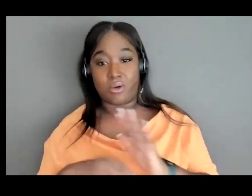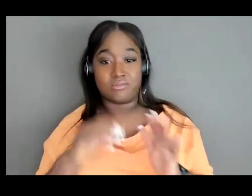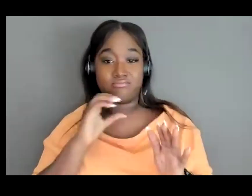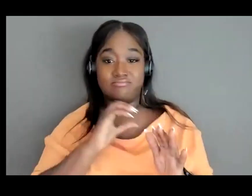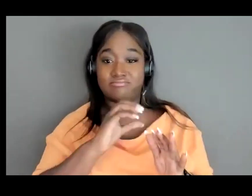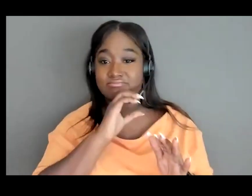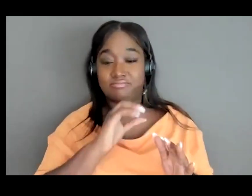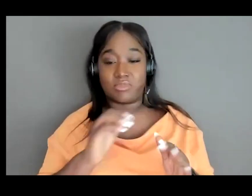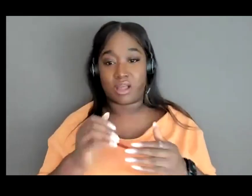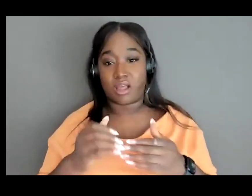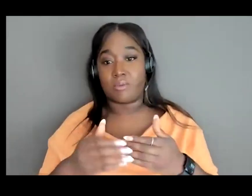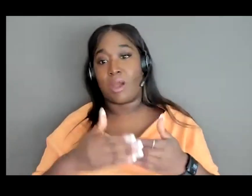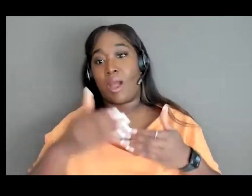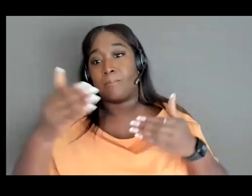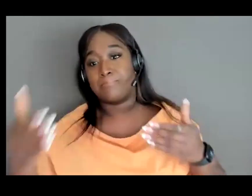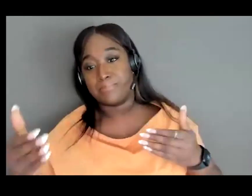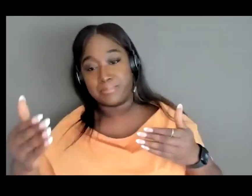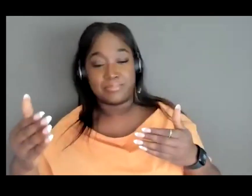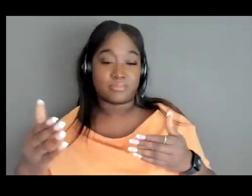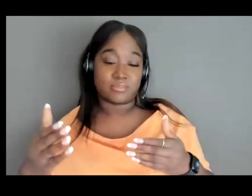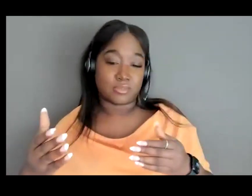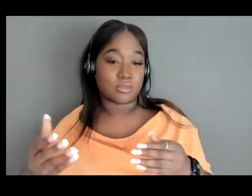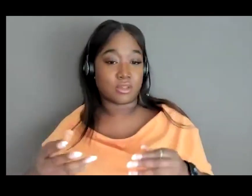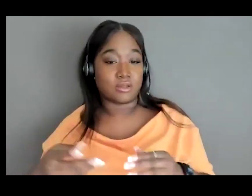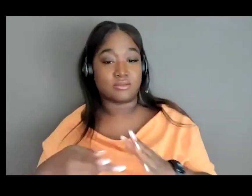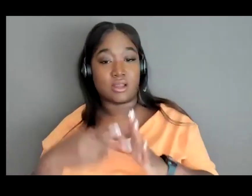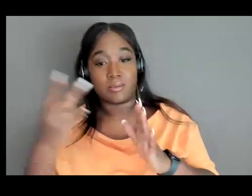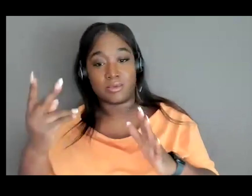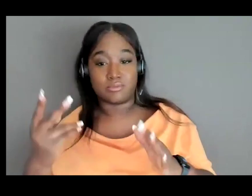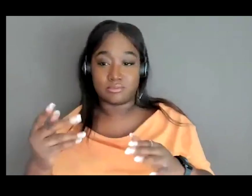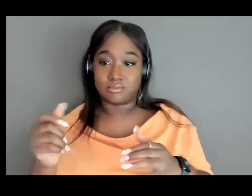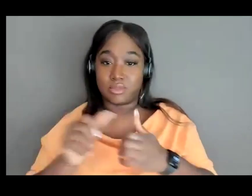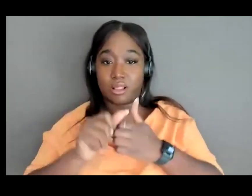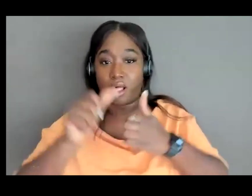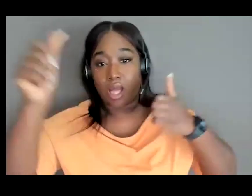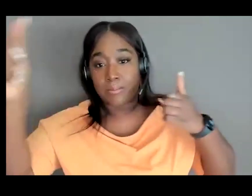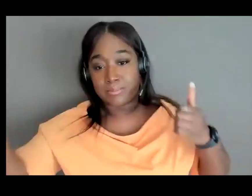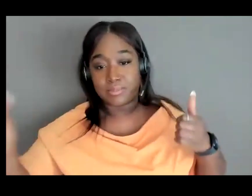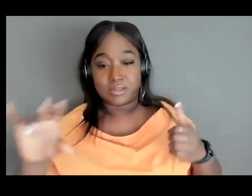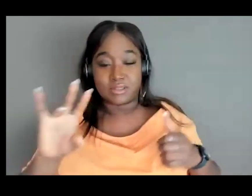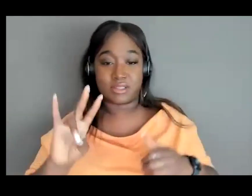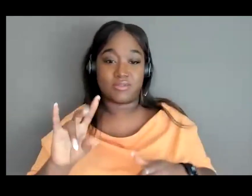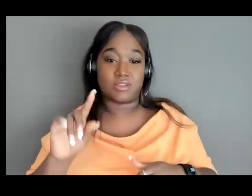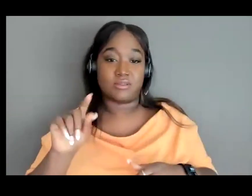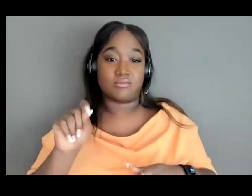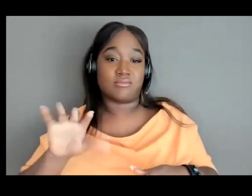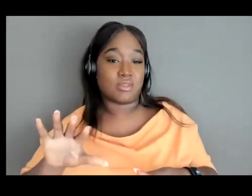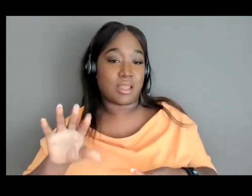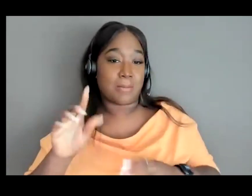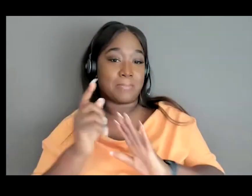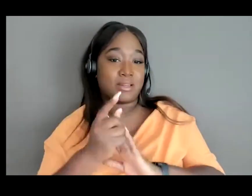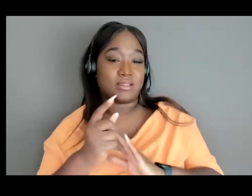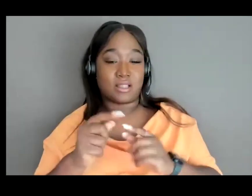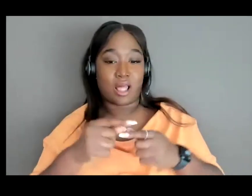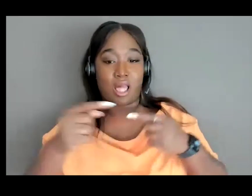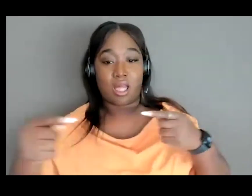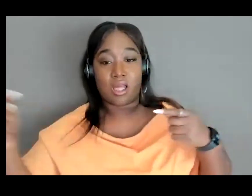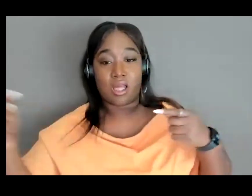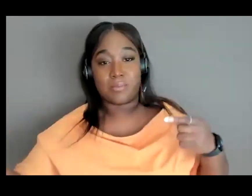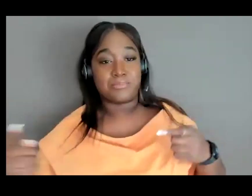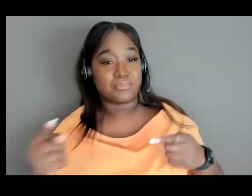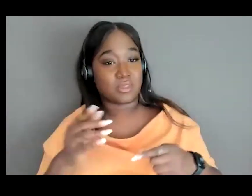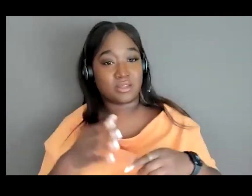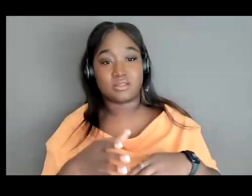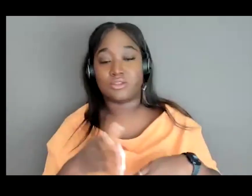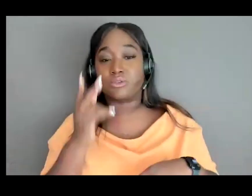as valuable as a cafe 15 minutes away, is more than half as valuable as a cafe 7.5 minutes away. Happy to